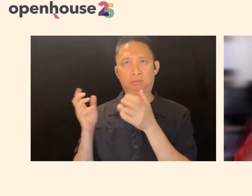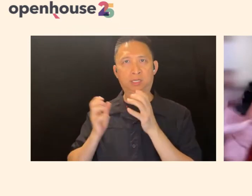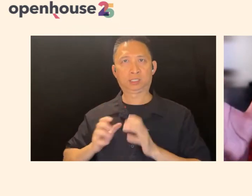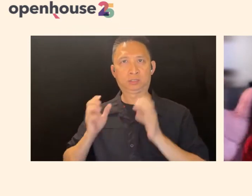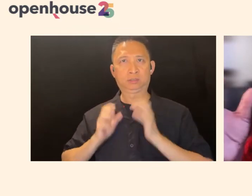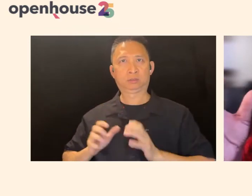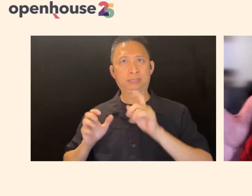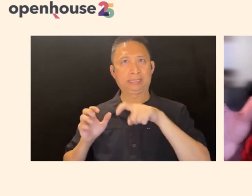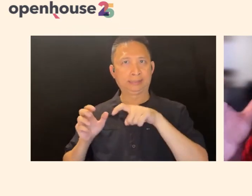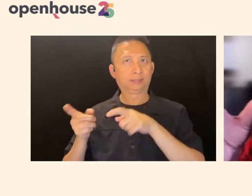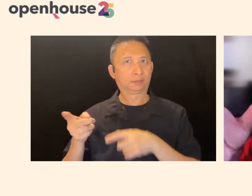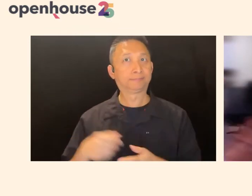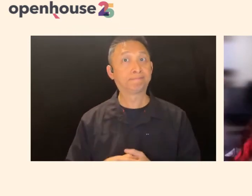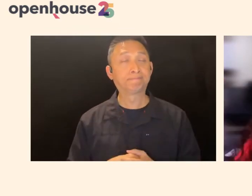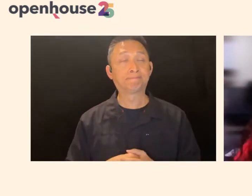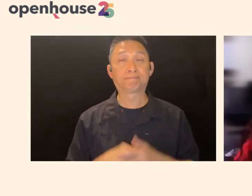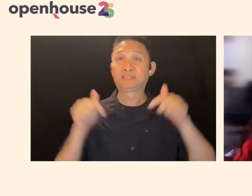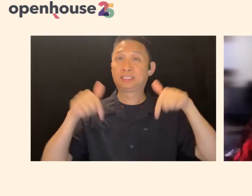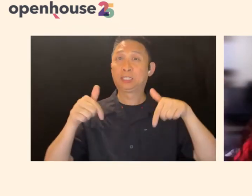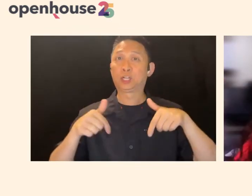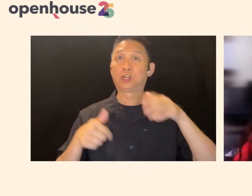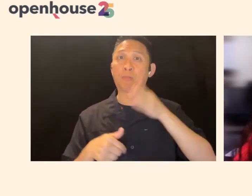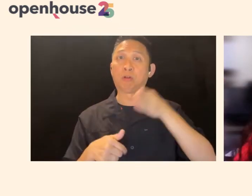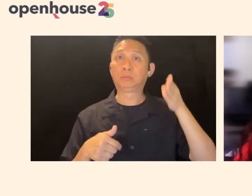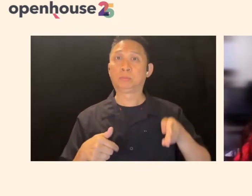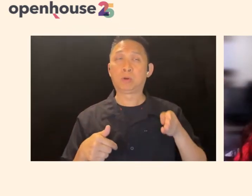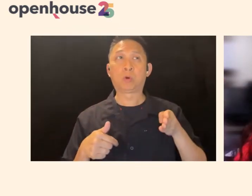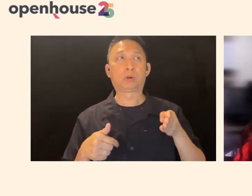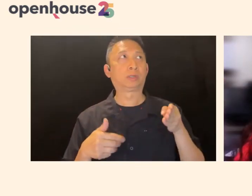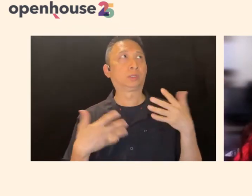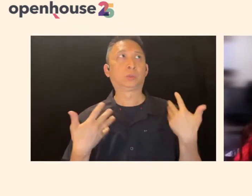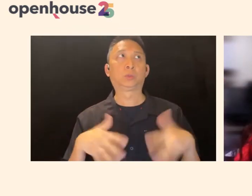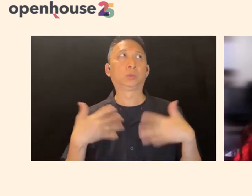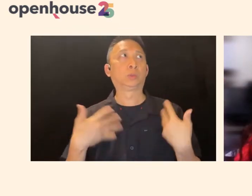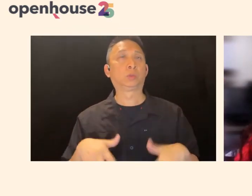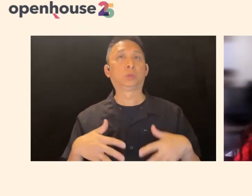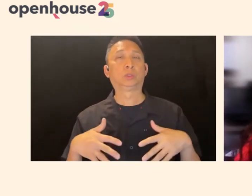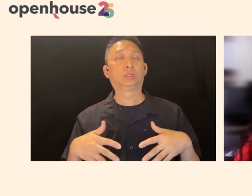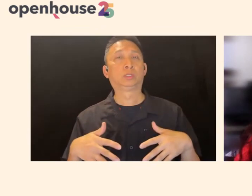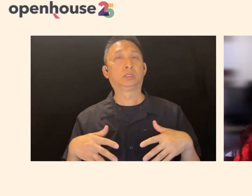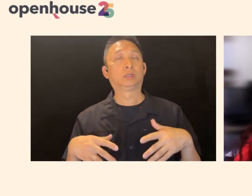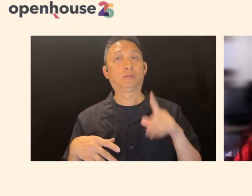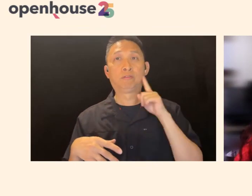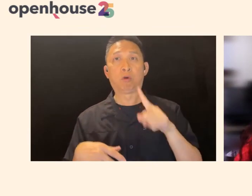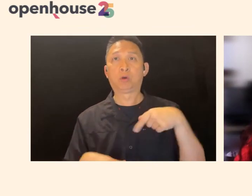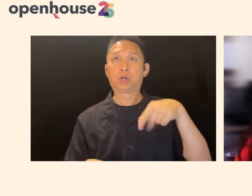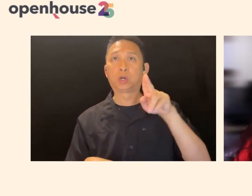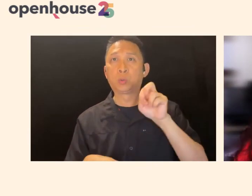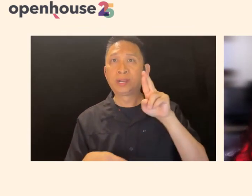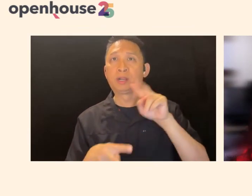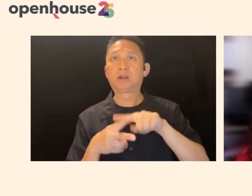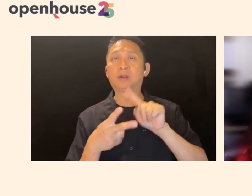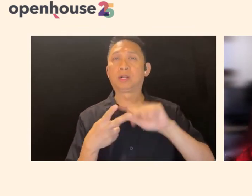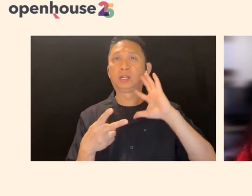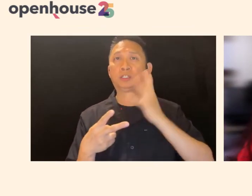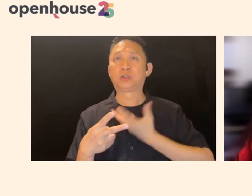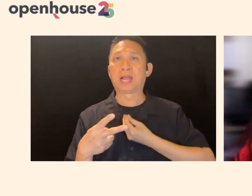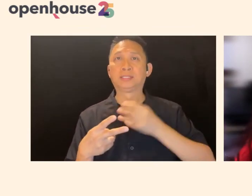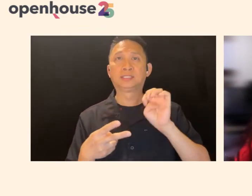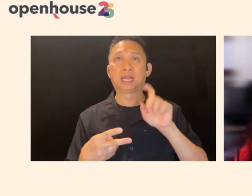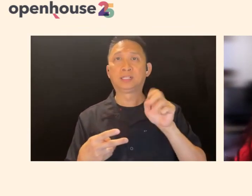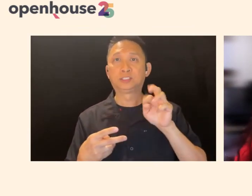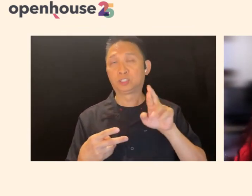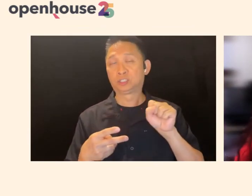the greatest need here in Baltimore for queer and trans elders is the need for